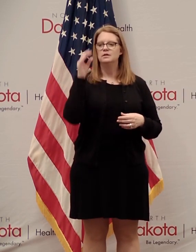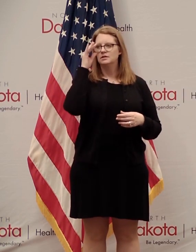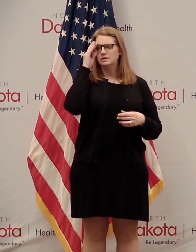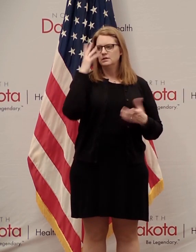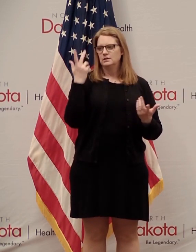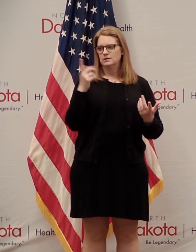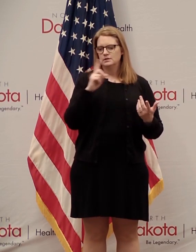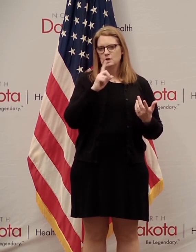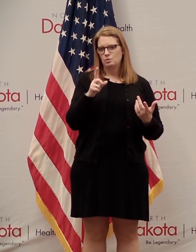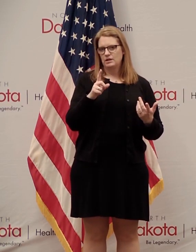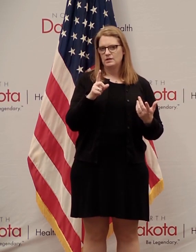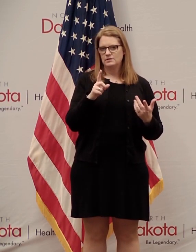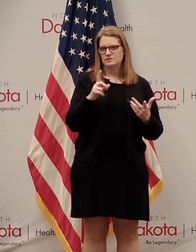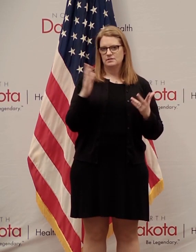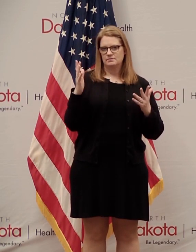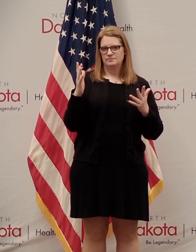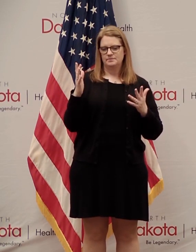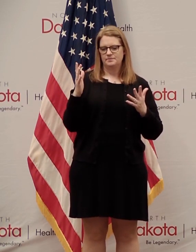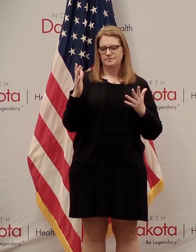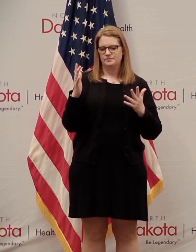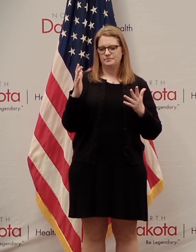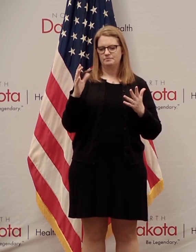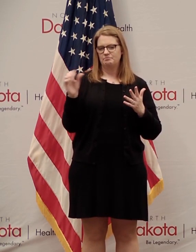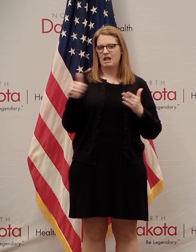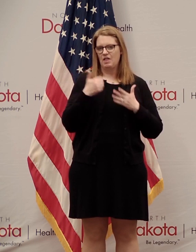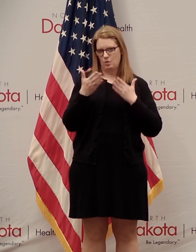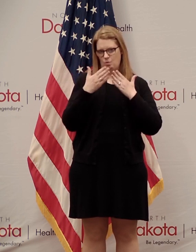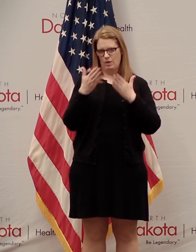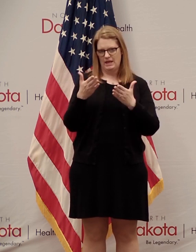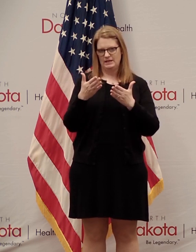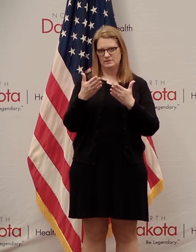high-tech ways that we can also help us